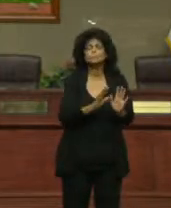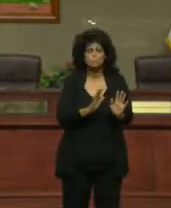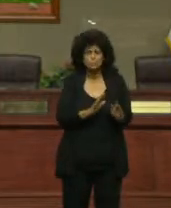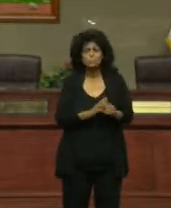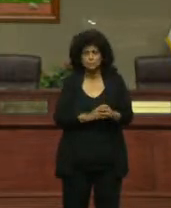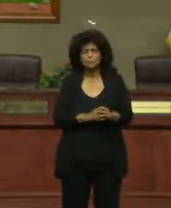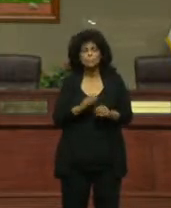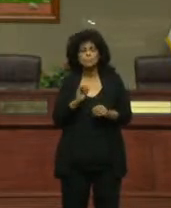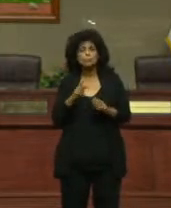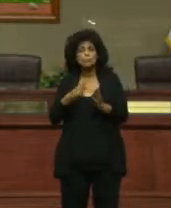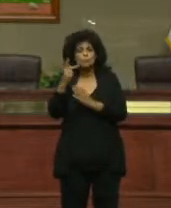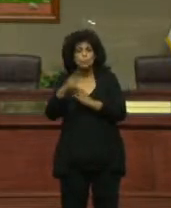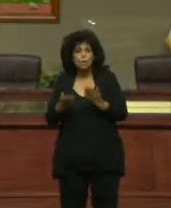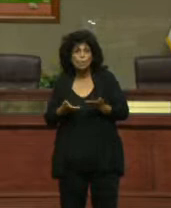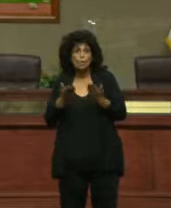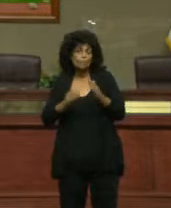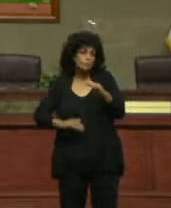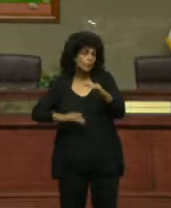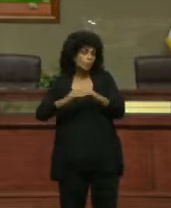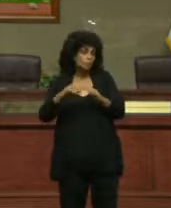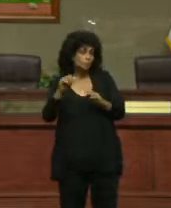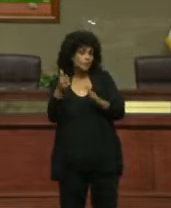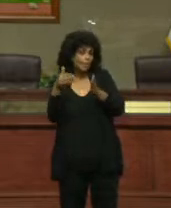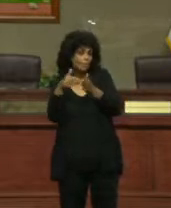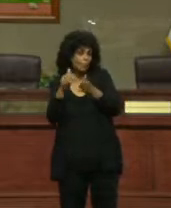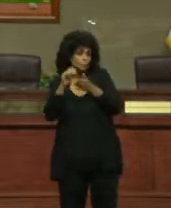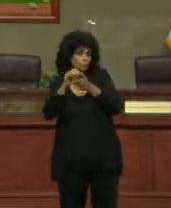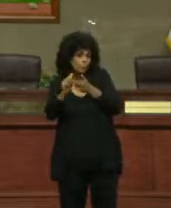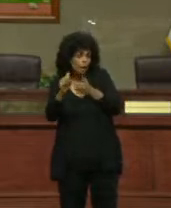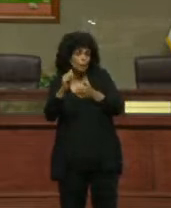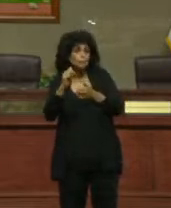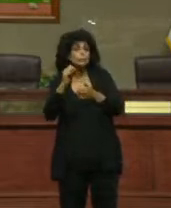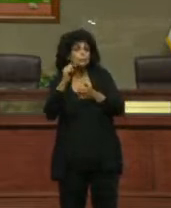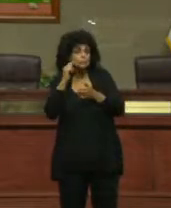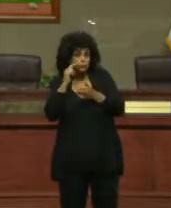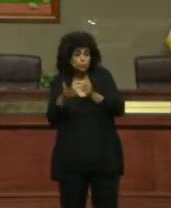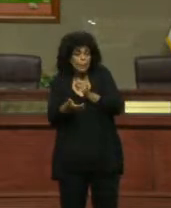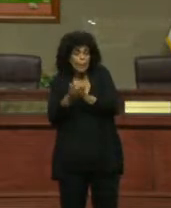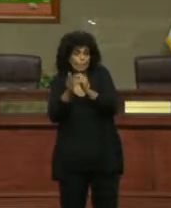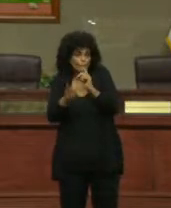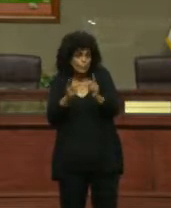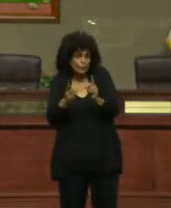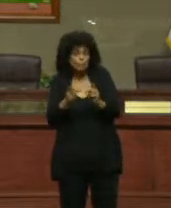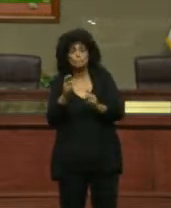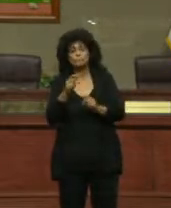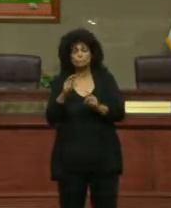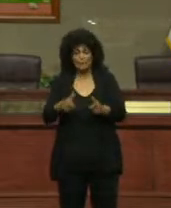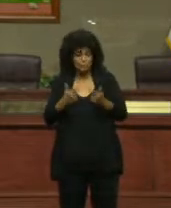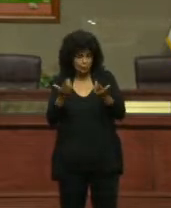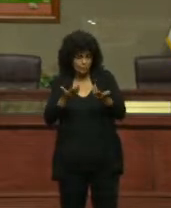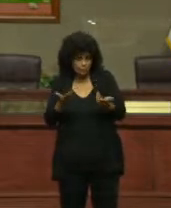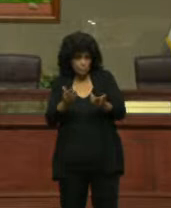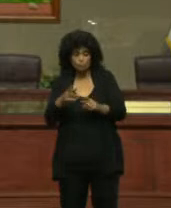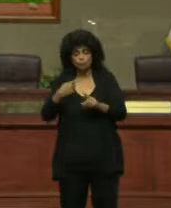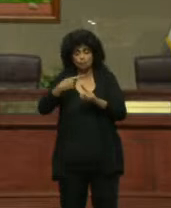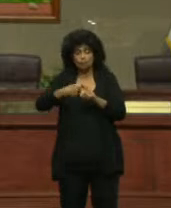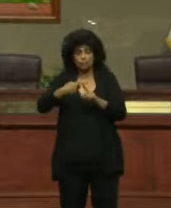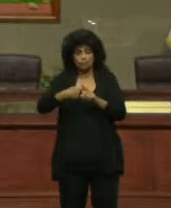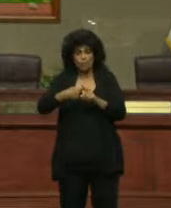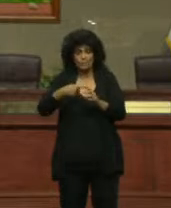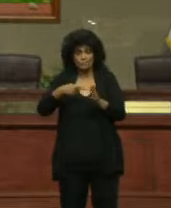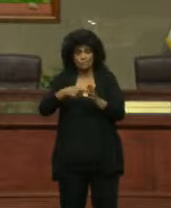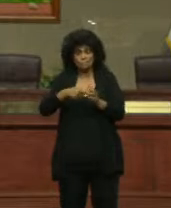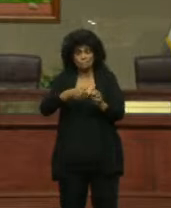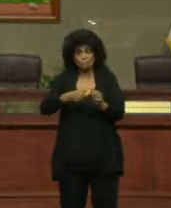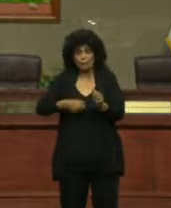up to $10,000 in relief for residents with past due rent who are facing the possibility